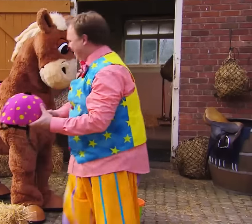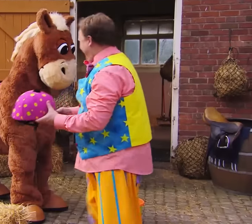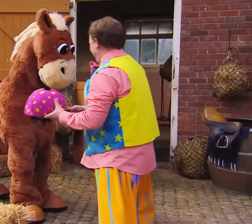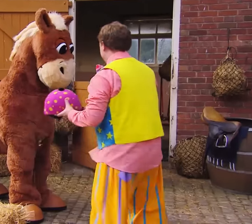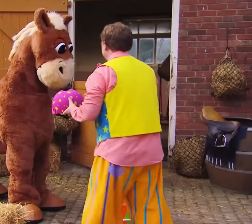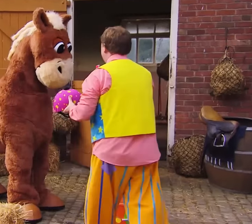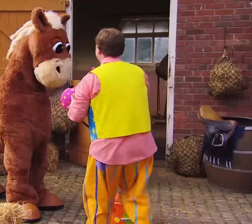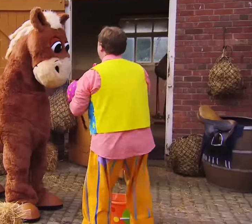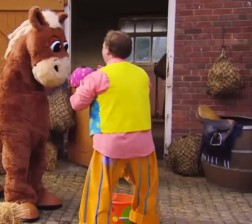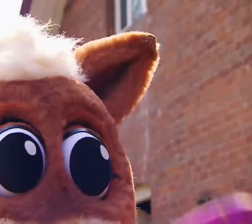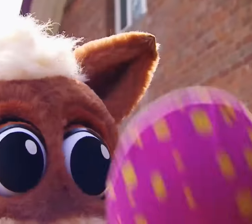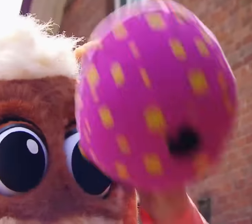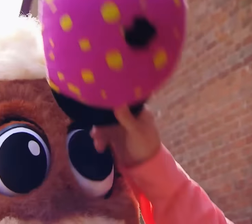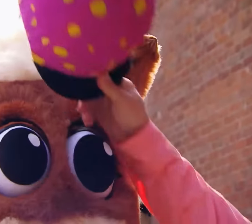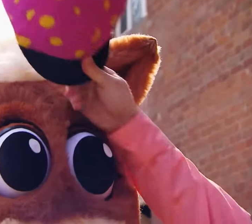go. One riding hat.